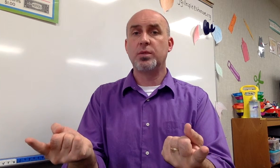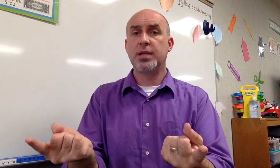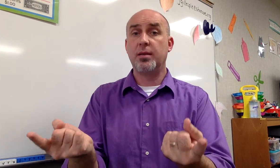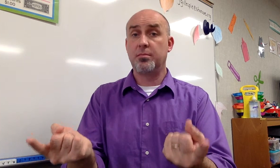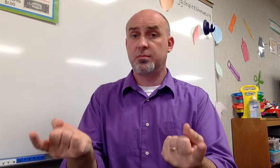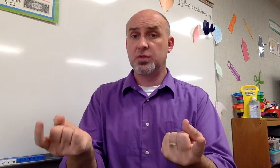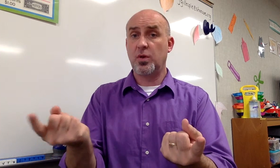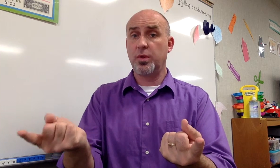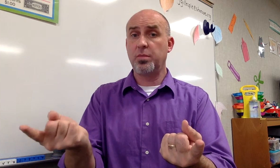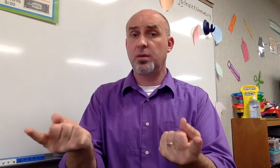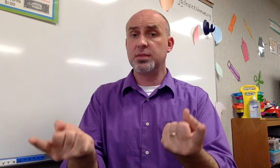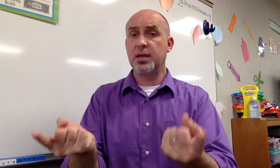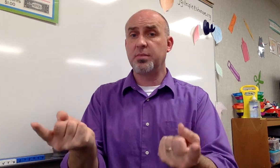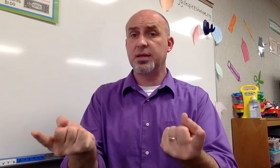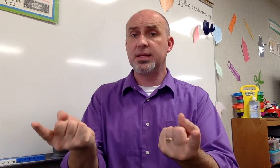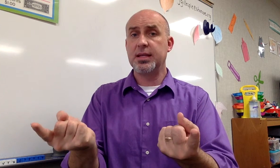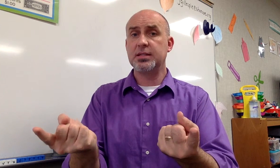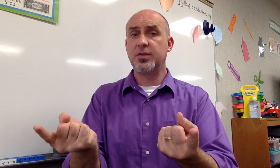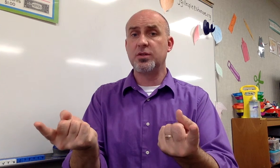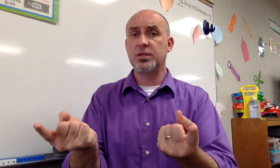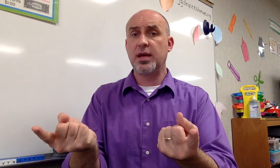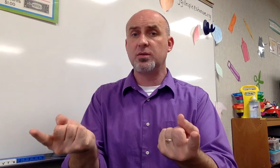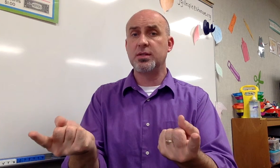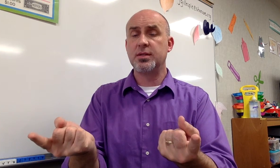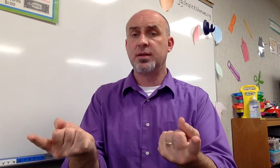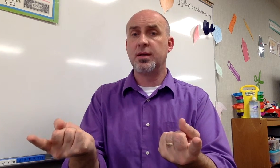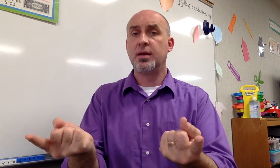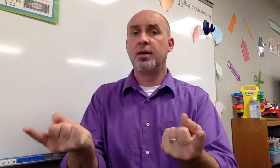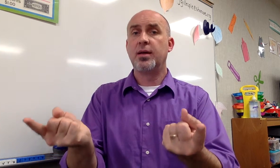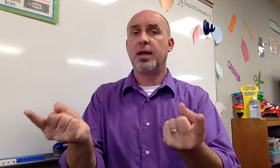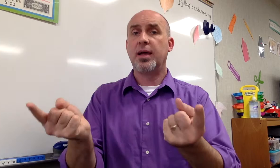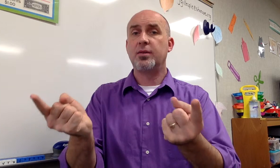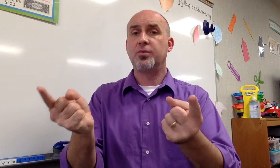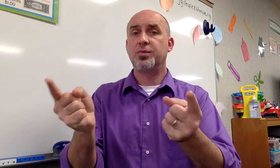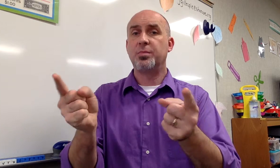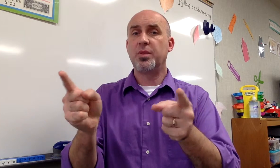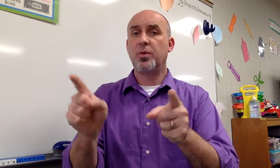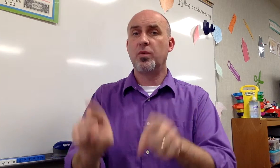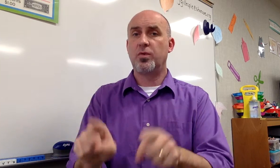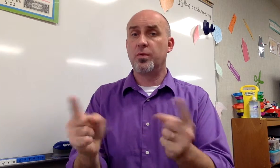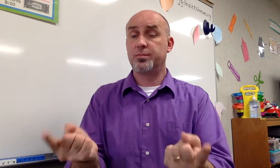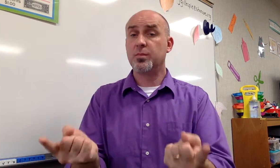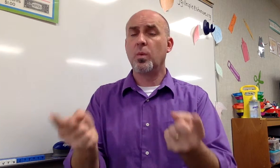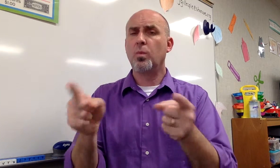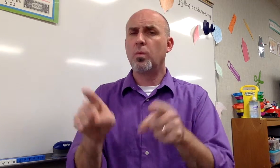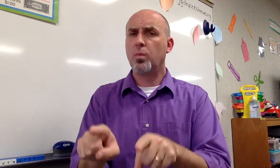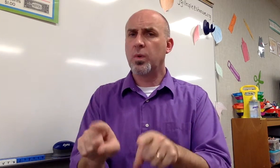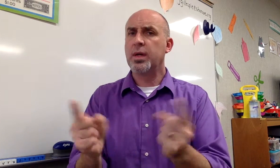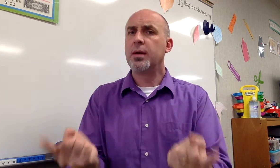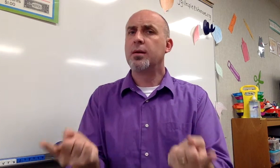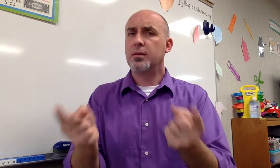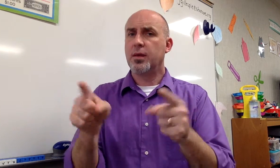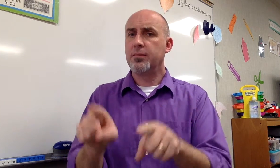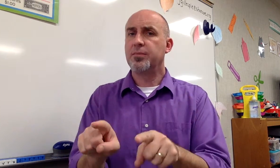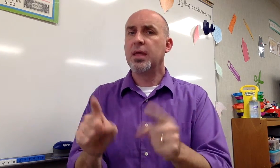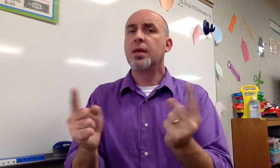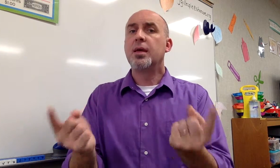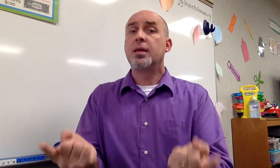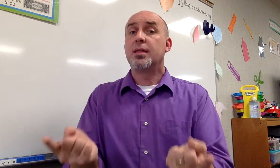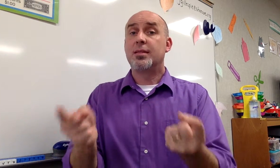time. Start with palms up, index fingers out, and you flip them over. Okay,